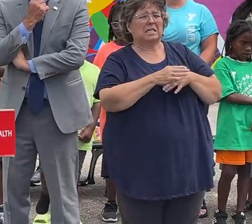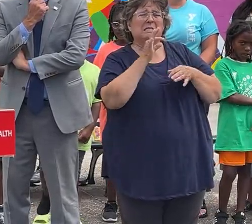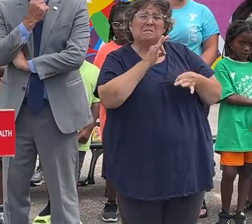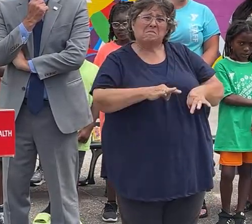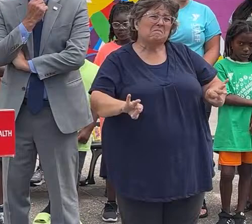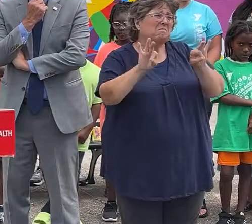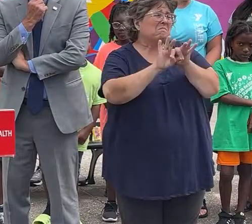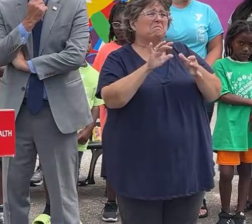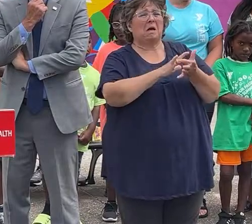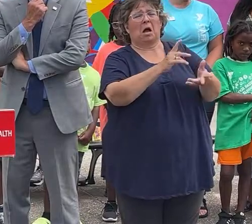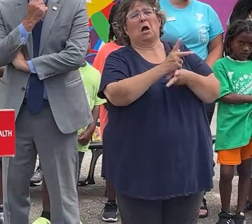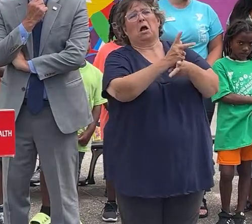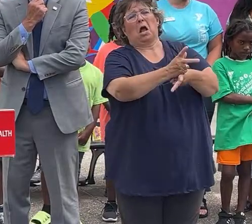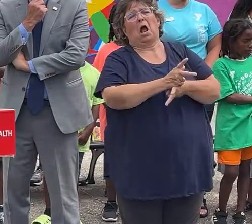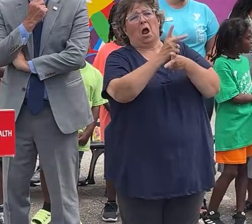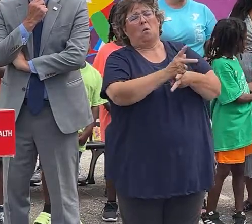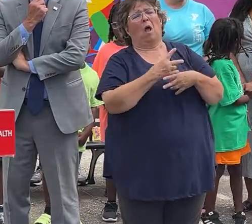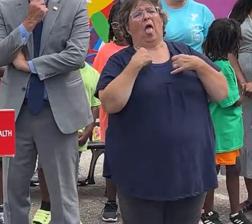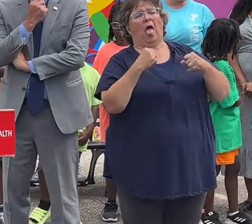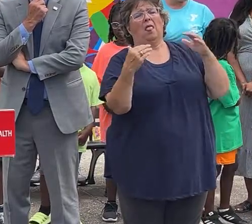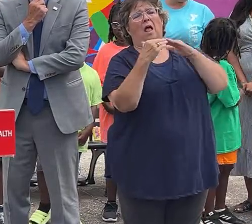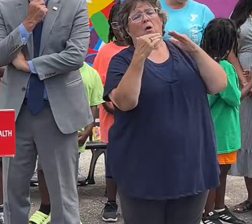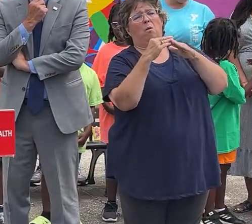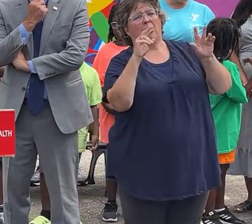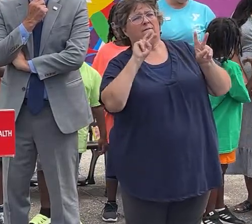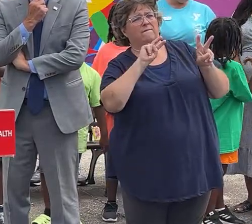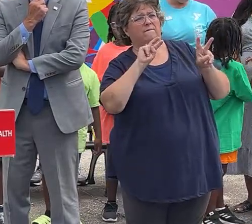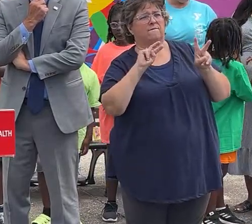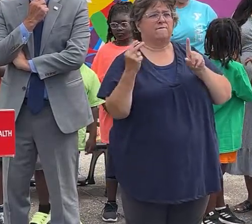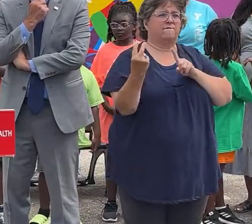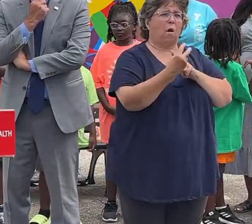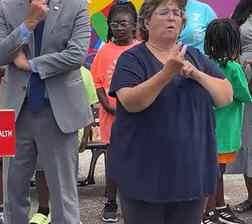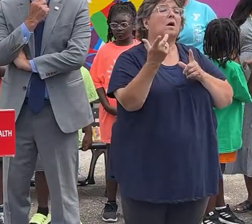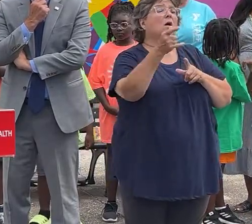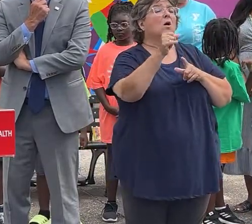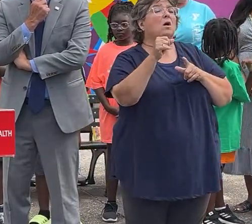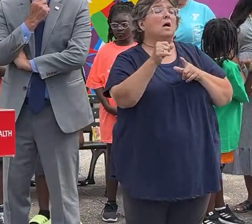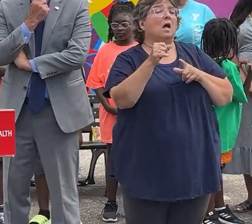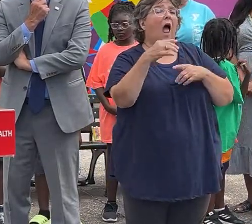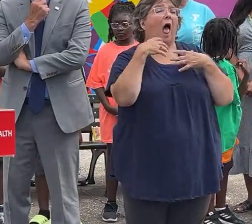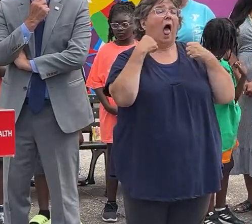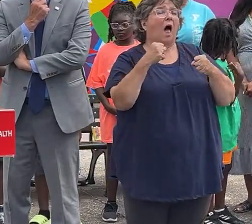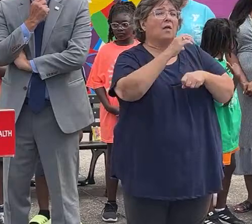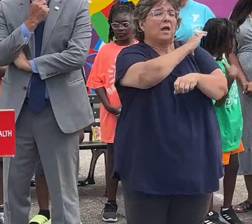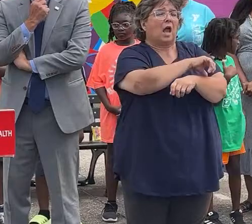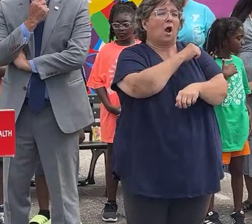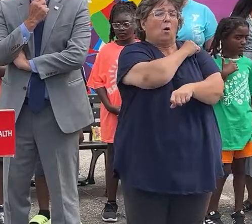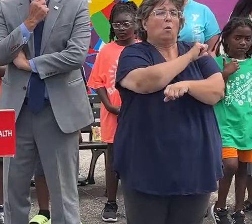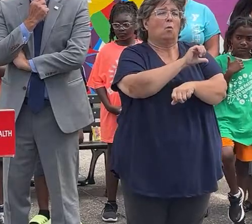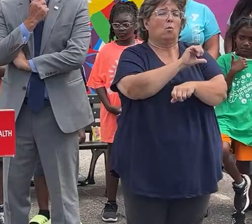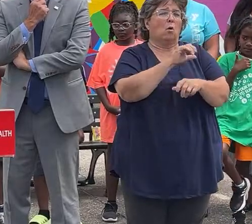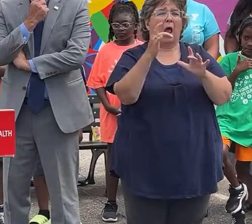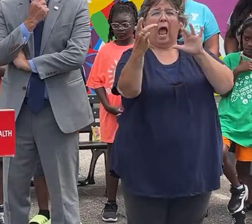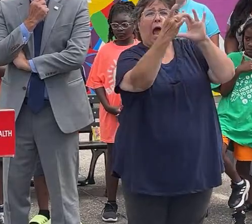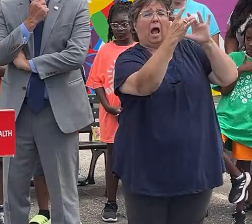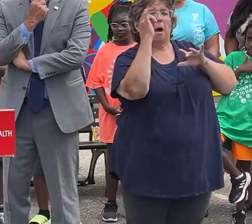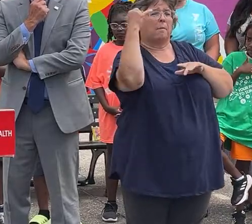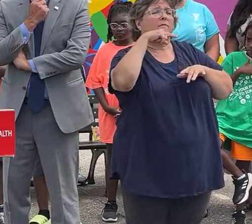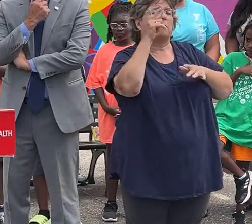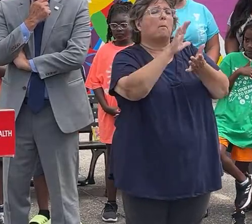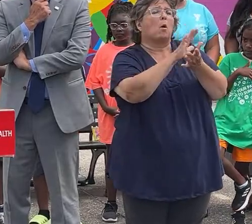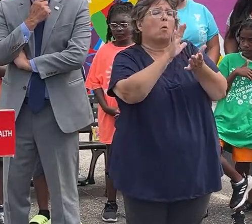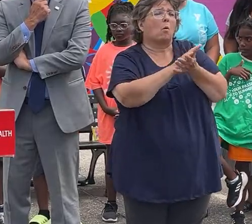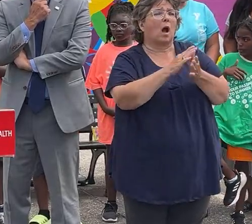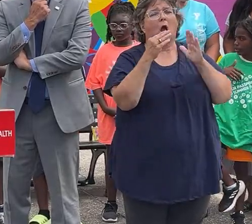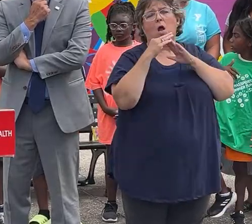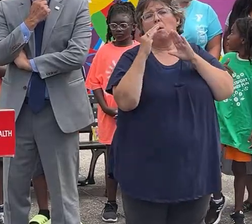medical care with a health equity focus. So we have staff who extend our health center's clinical work with outreach to the Buffalo Public Schools